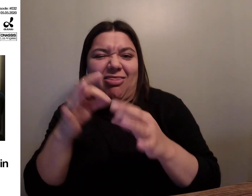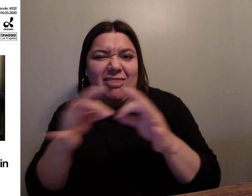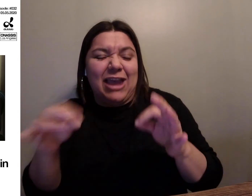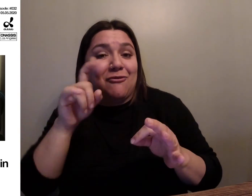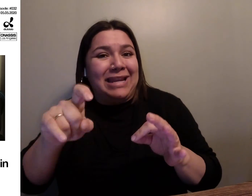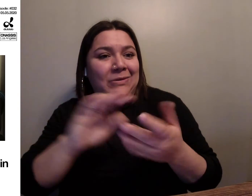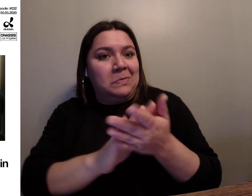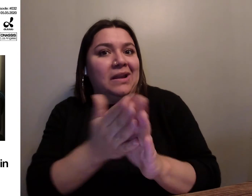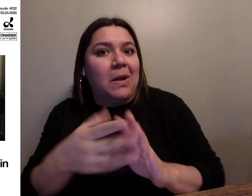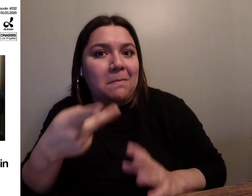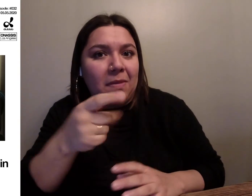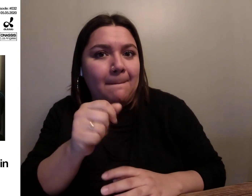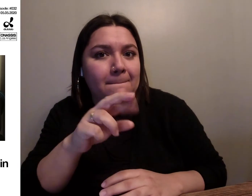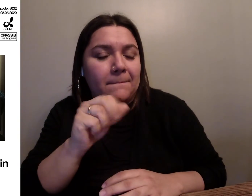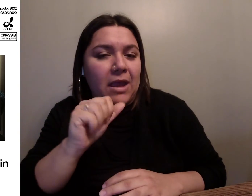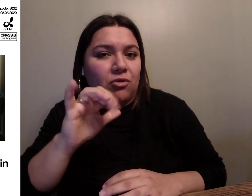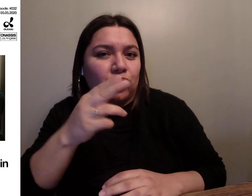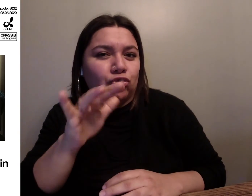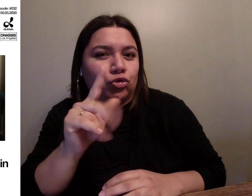designed to